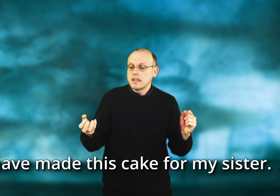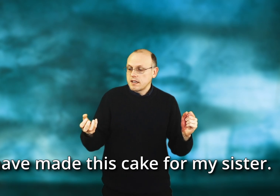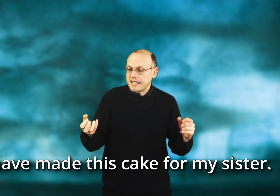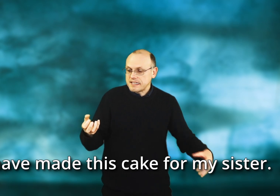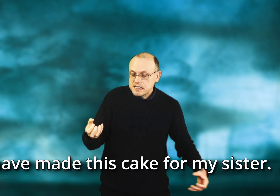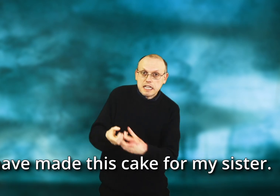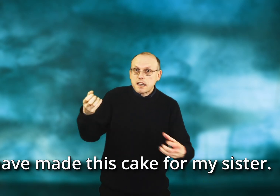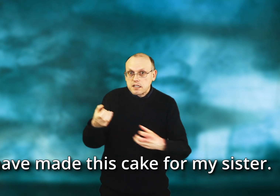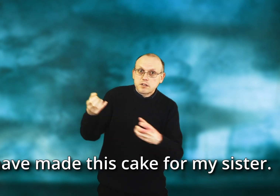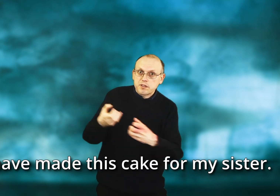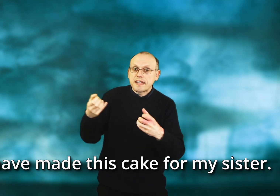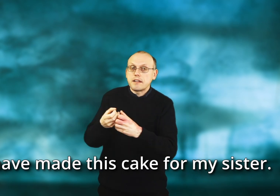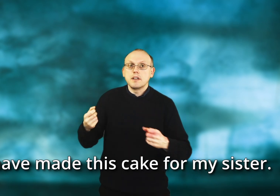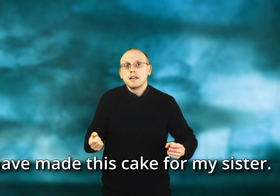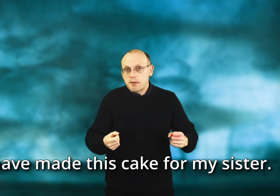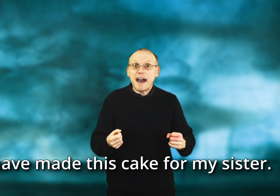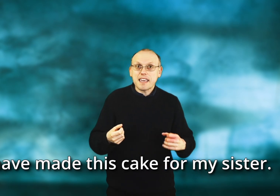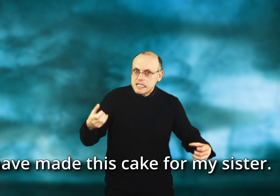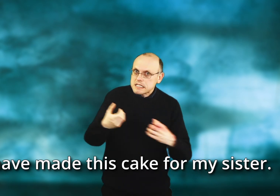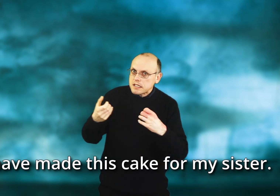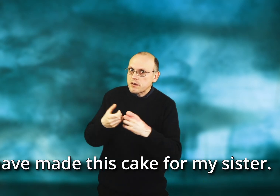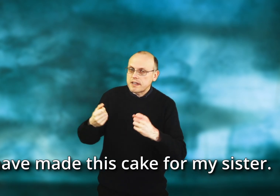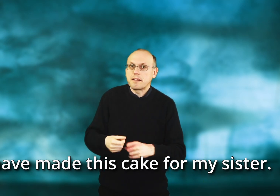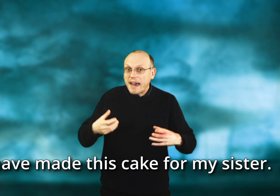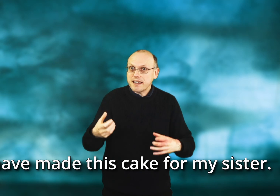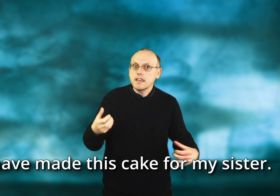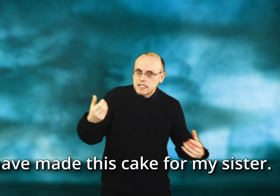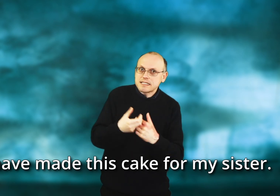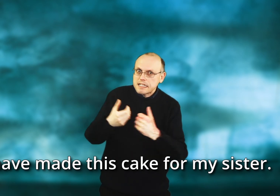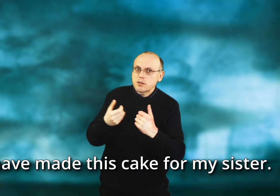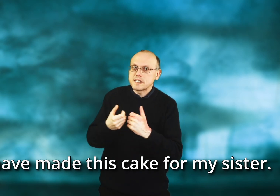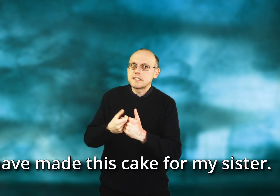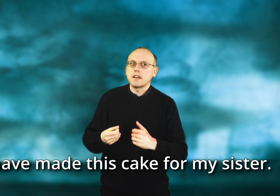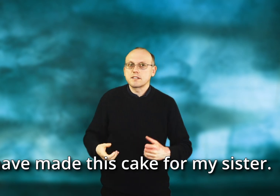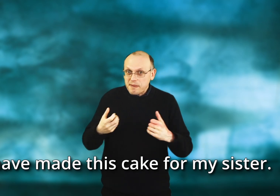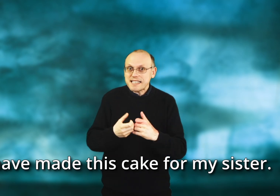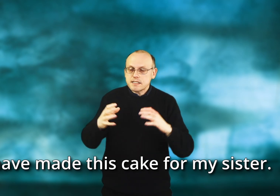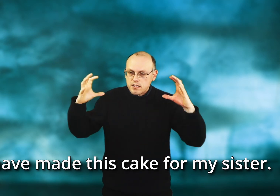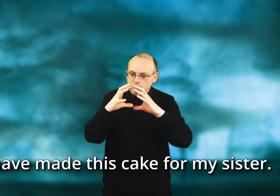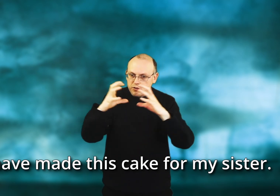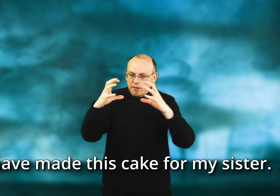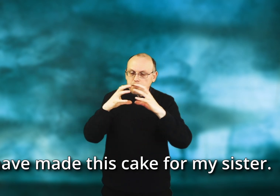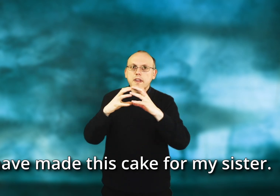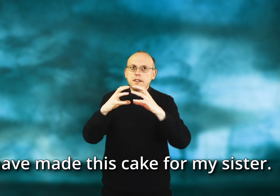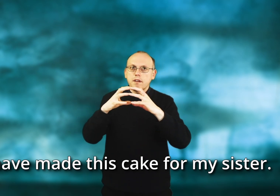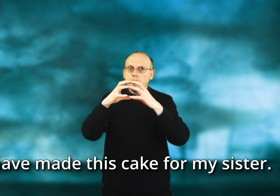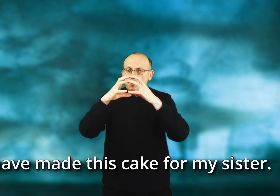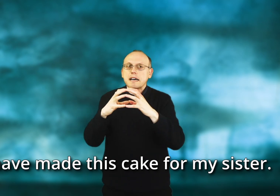that is linked to the noun. My is linked to the noun. My is linked to sister. So my sister, the two of them together form a noun